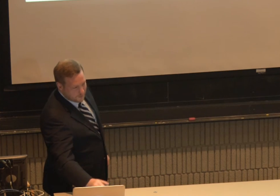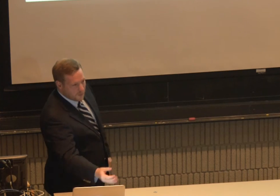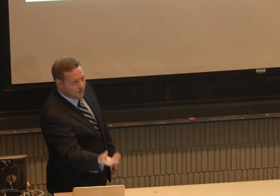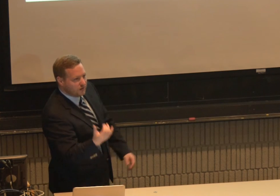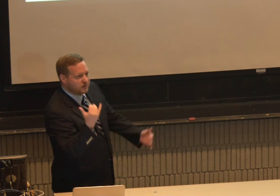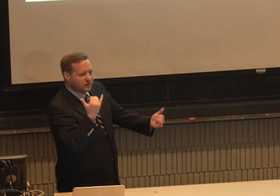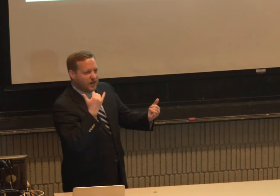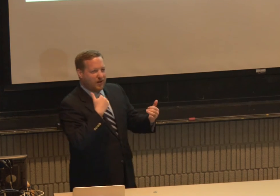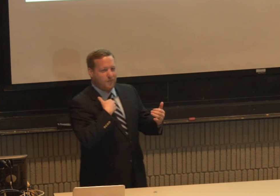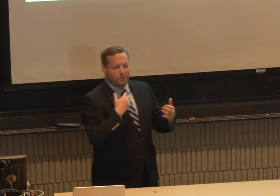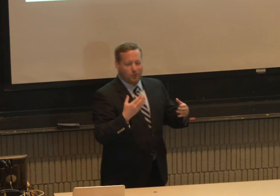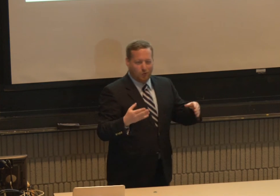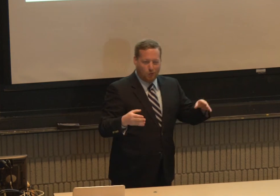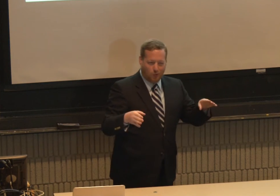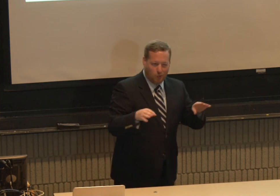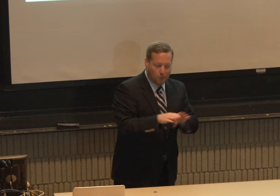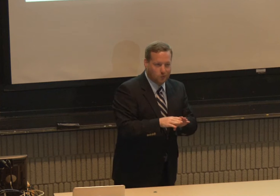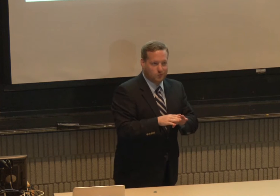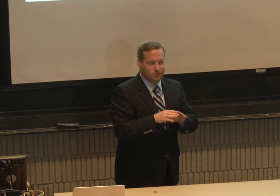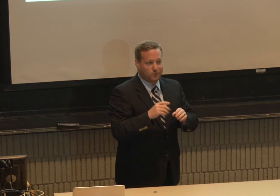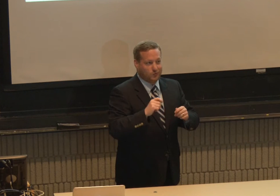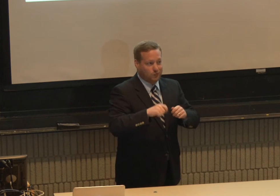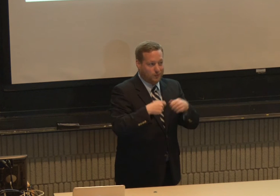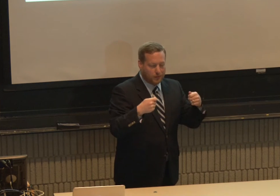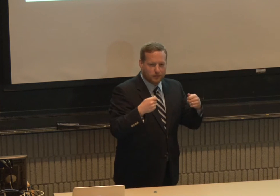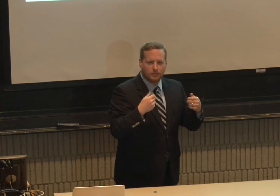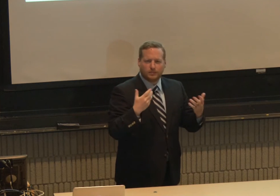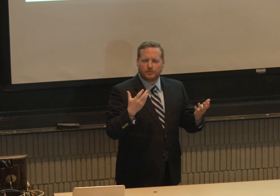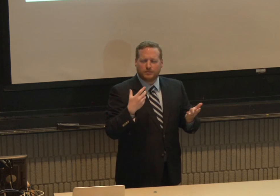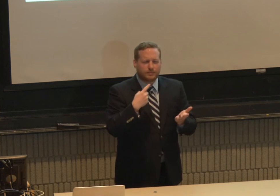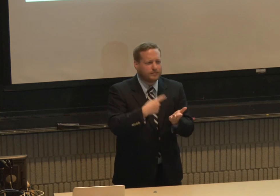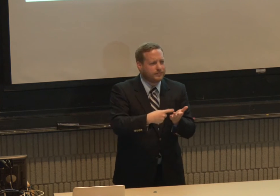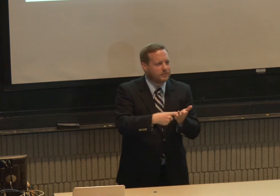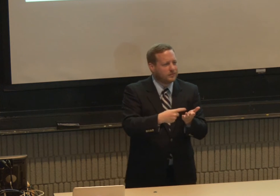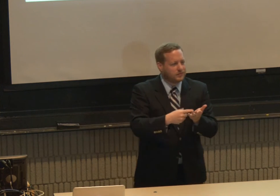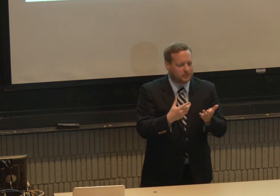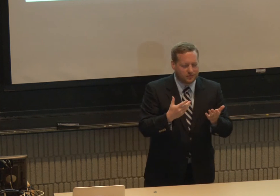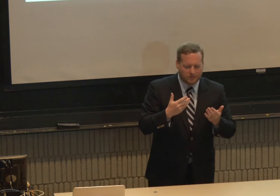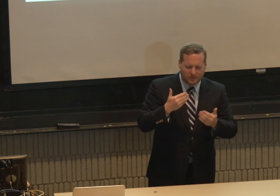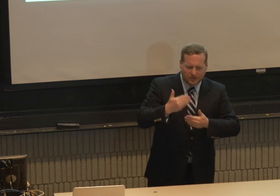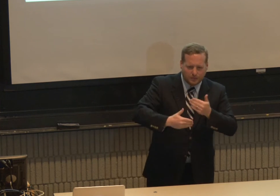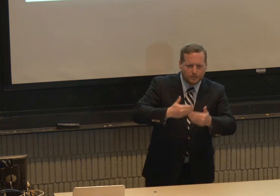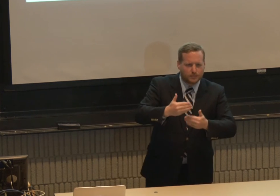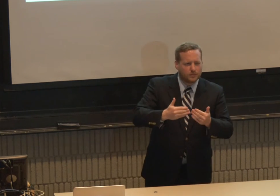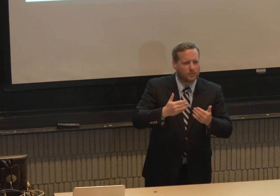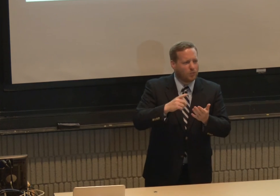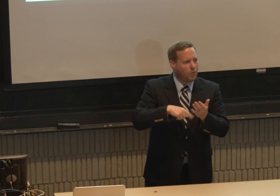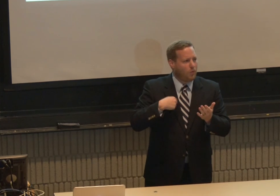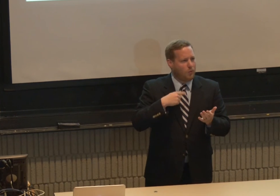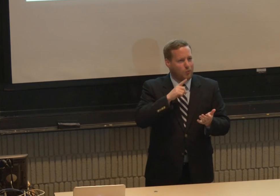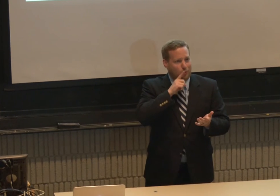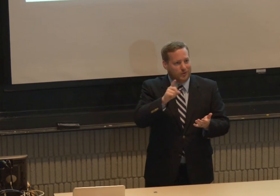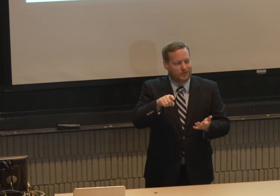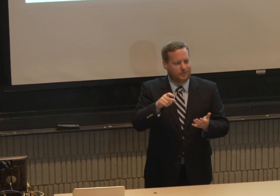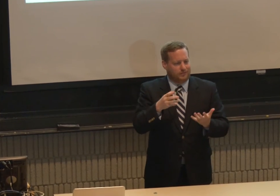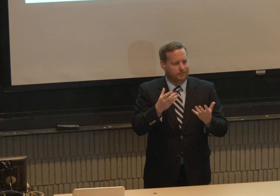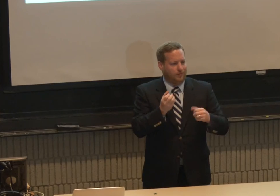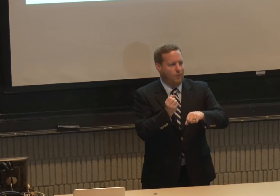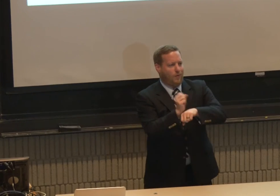to that. Now, in closing, or wrapping up, I guess, I think there's